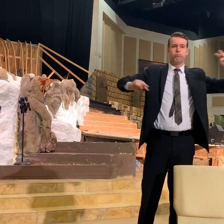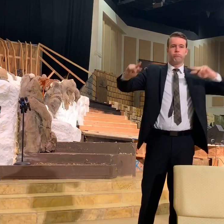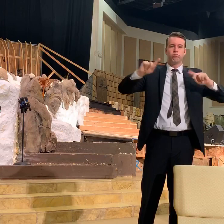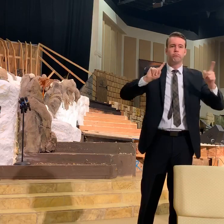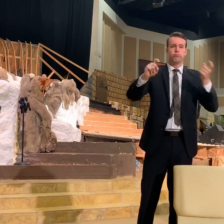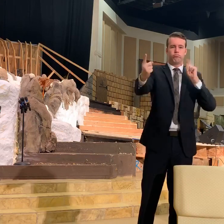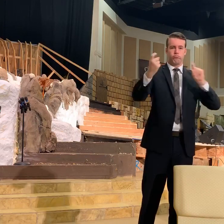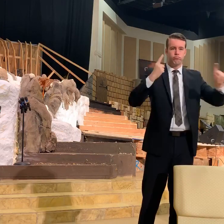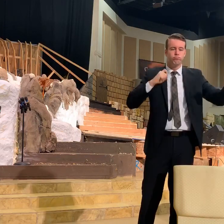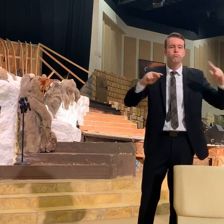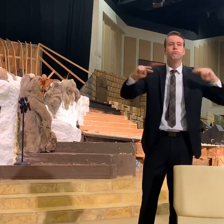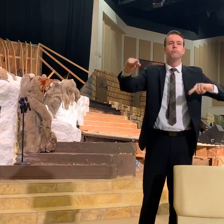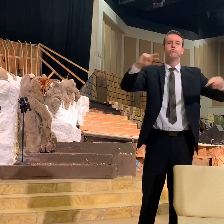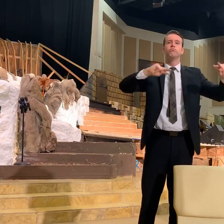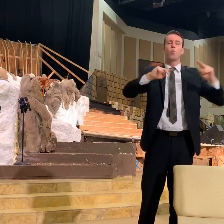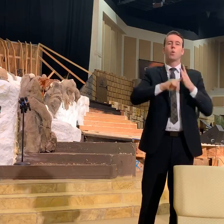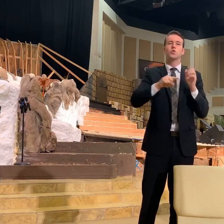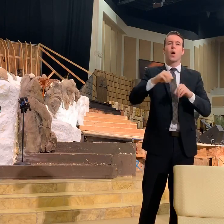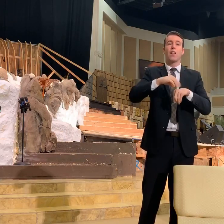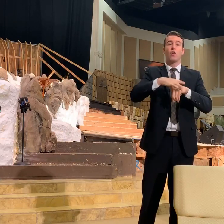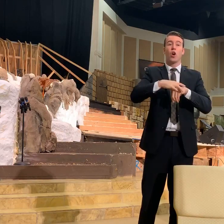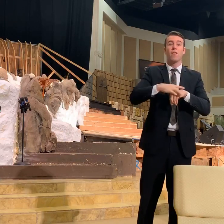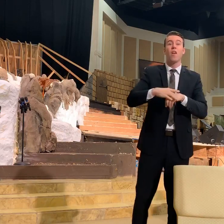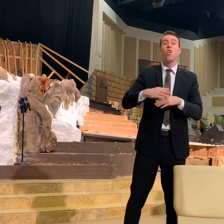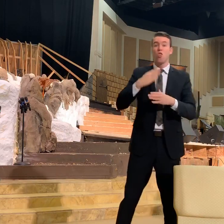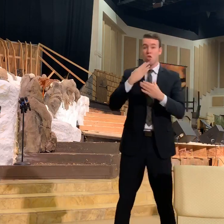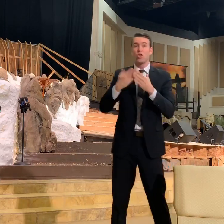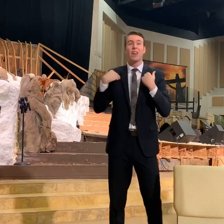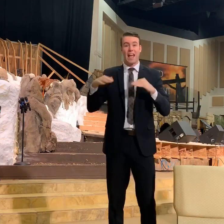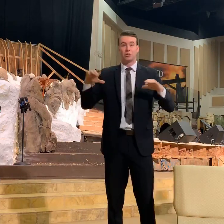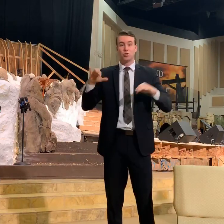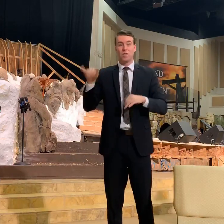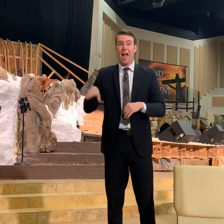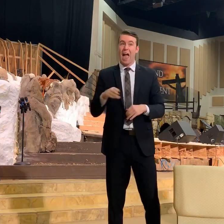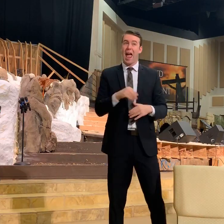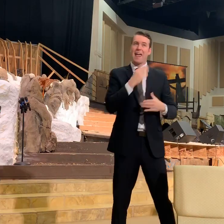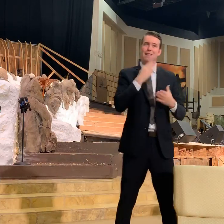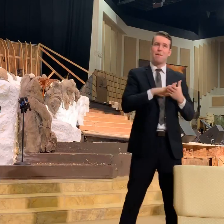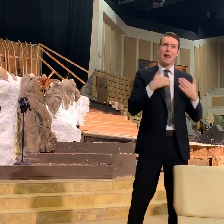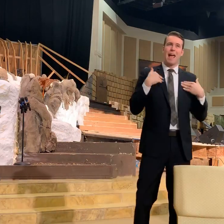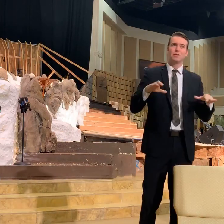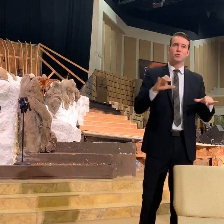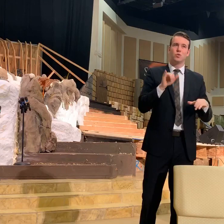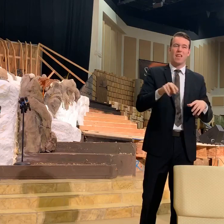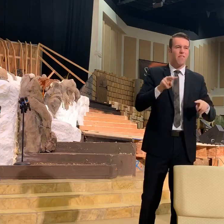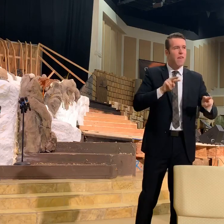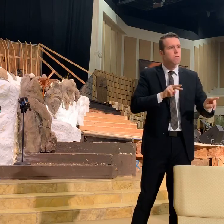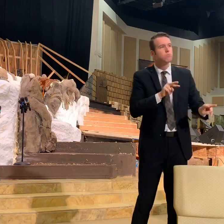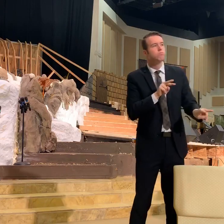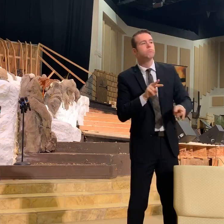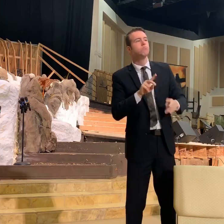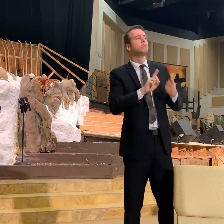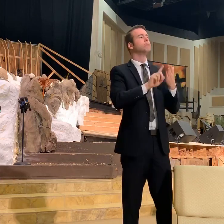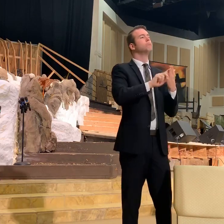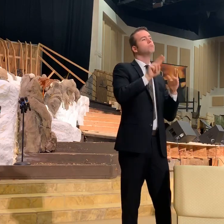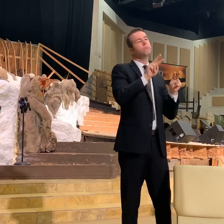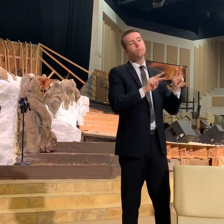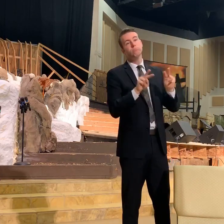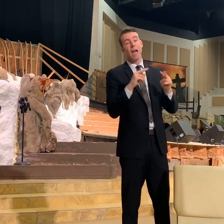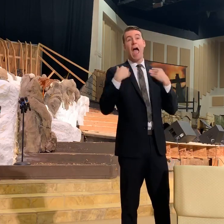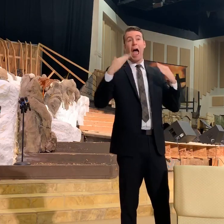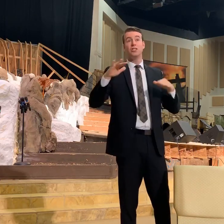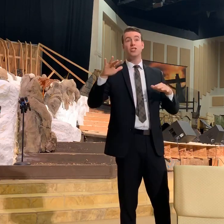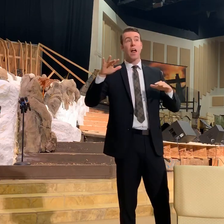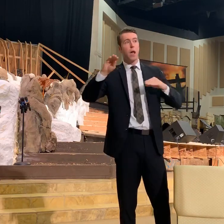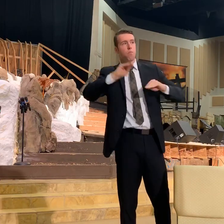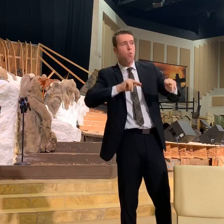earth. And the good ones do it, and the bad ones do it. So there are spirits, that angelic beings, that are